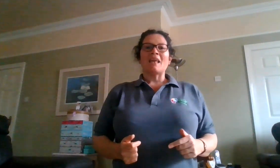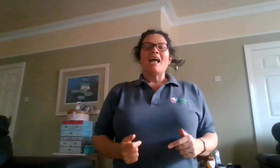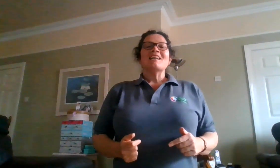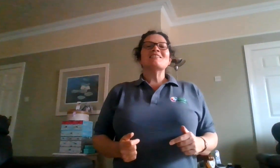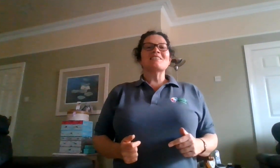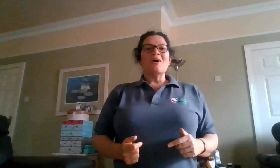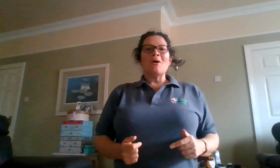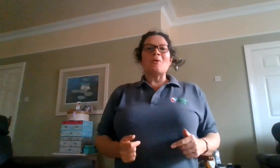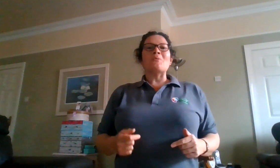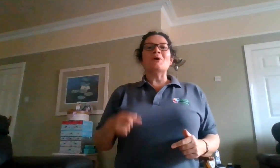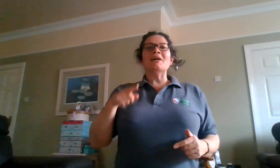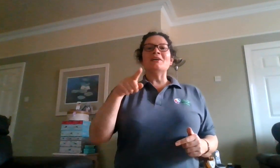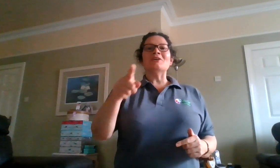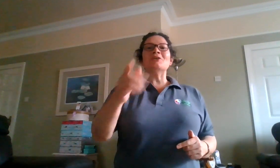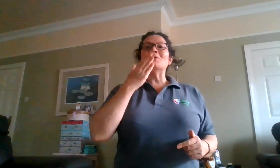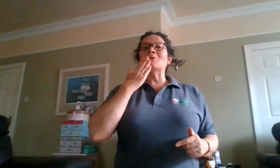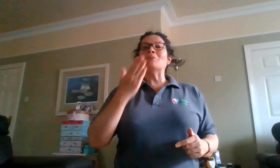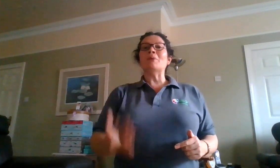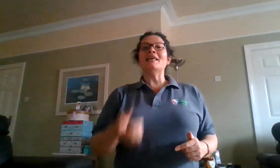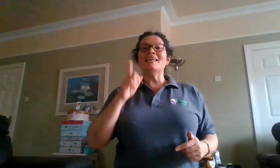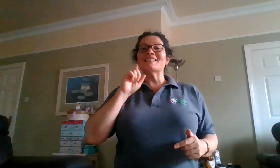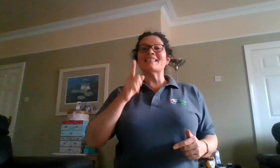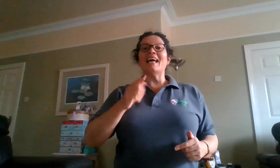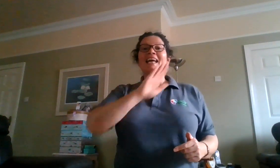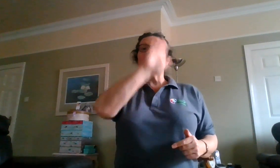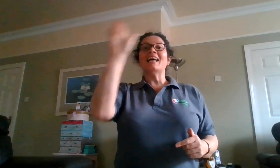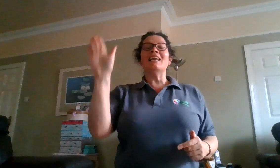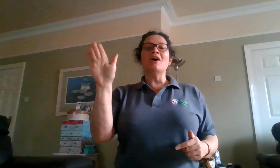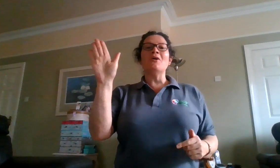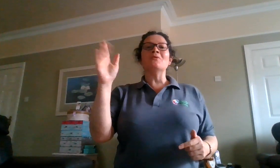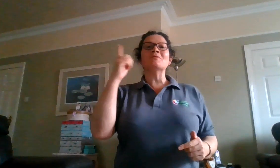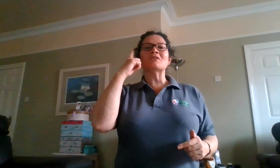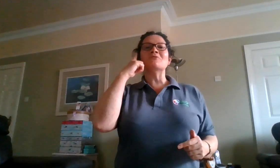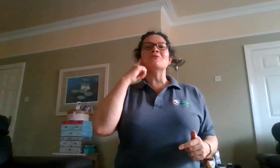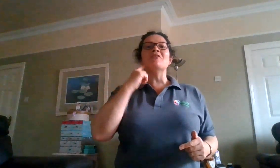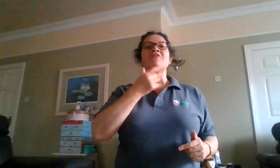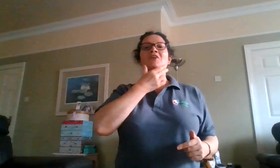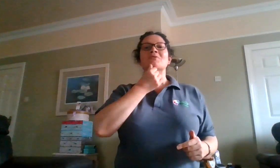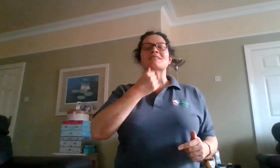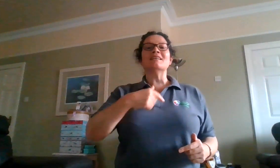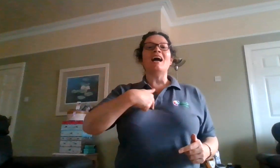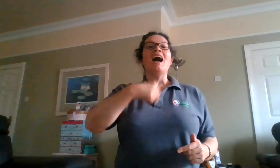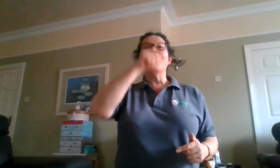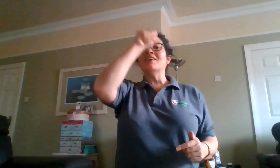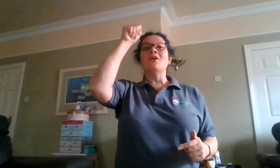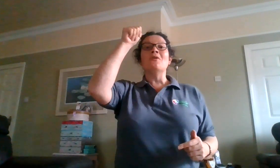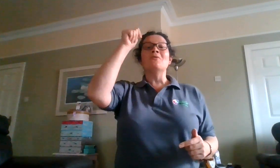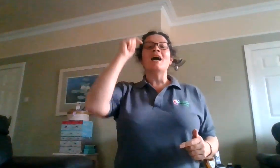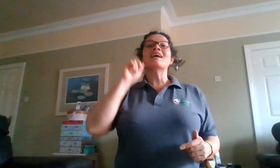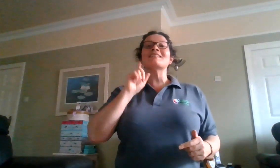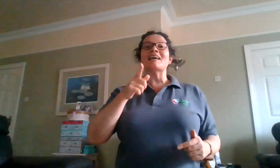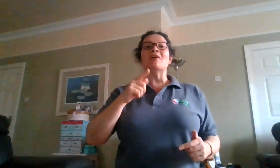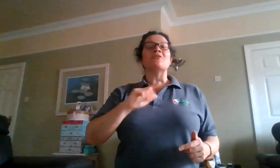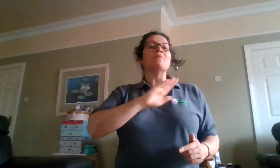So will you please say hello to the folks that I know, tell them